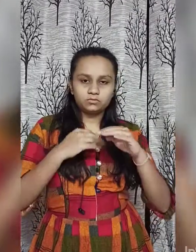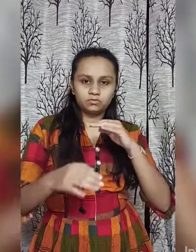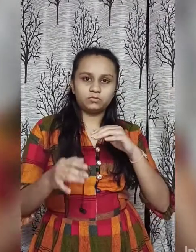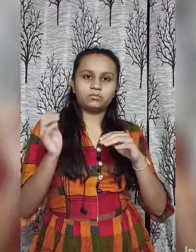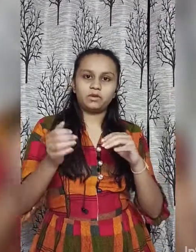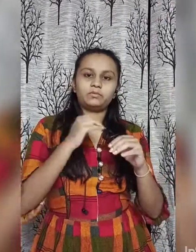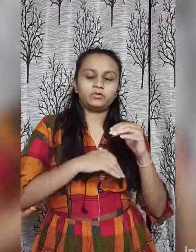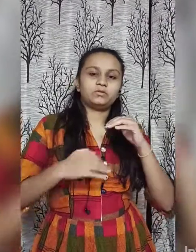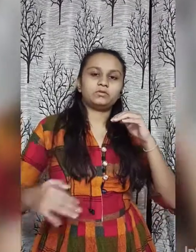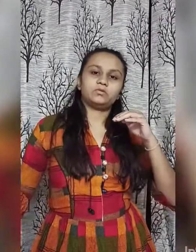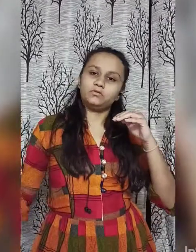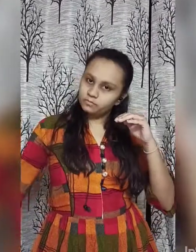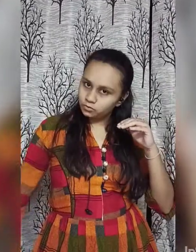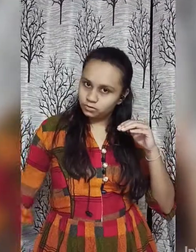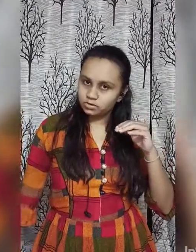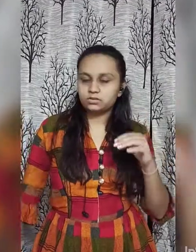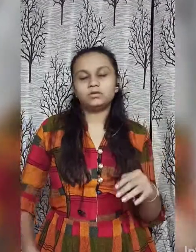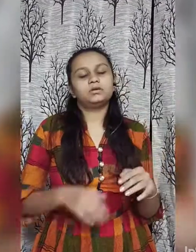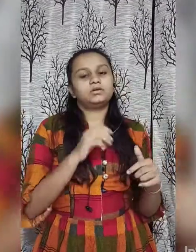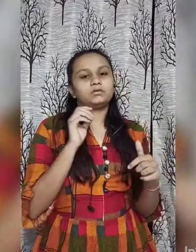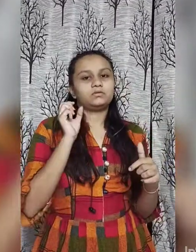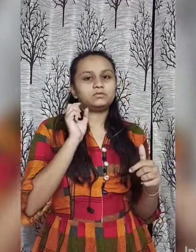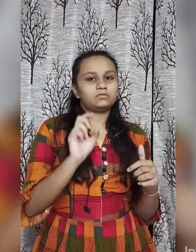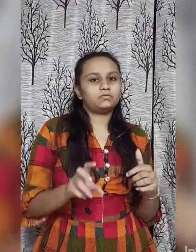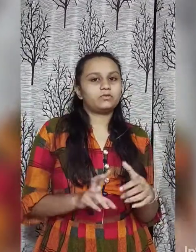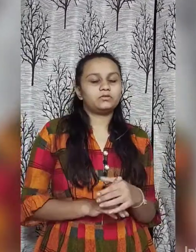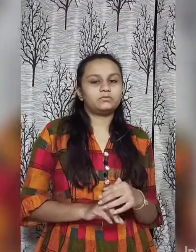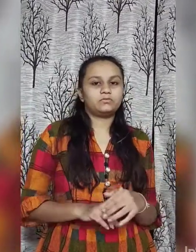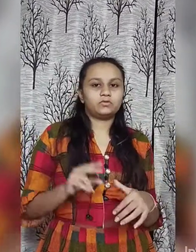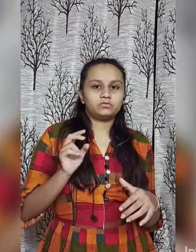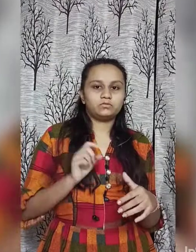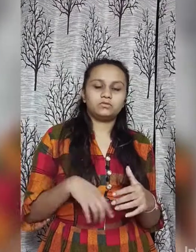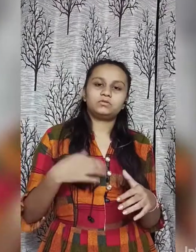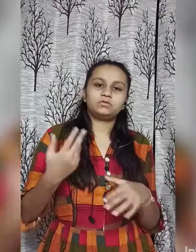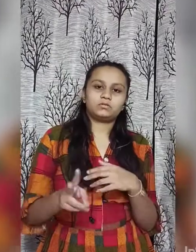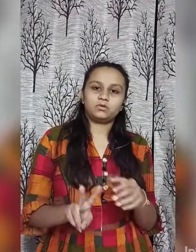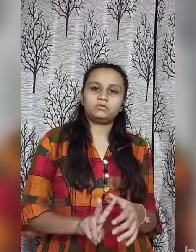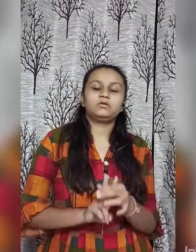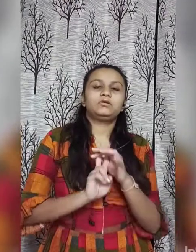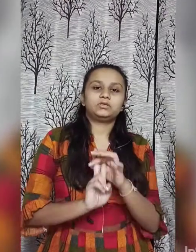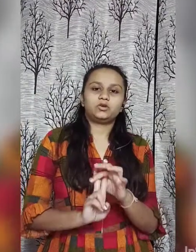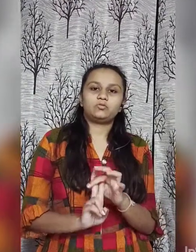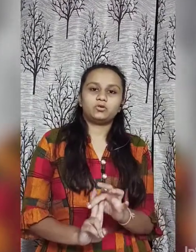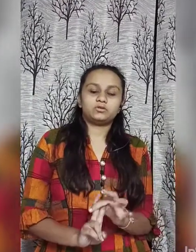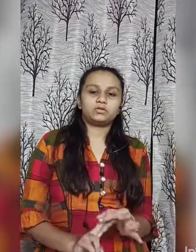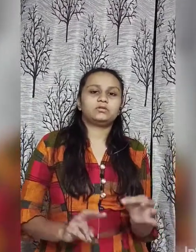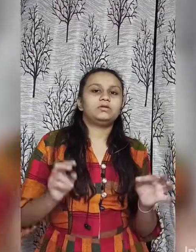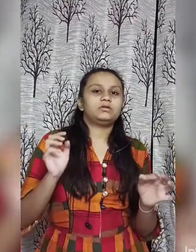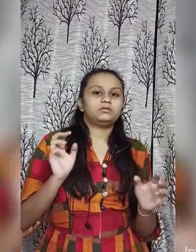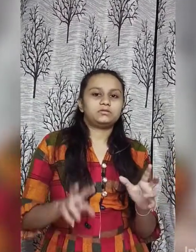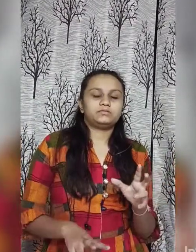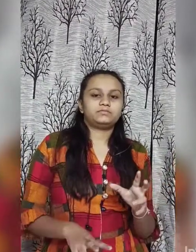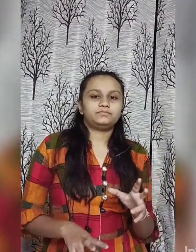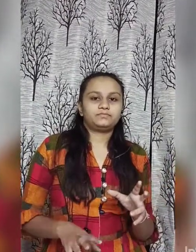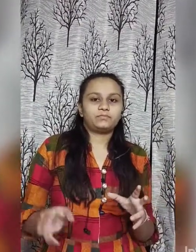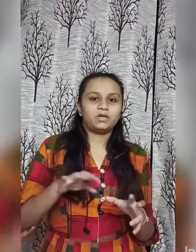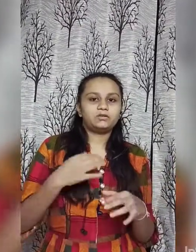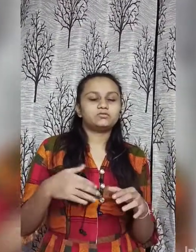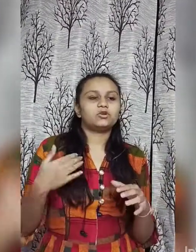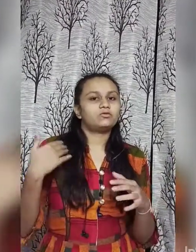cost divided by total number of units. Now let us move towards further second point, our job costing. The method of